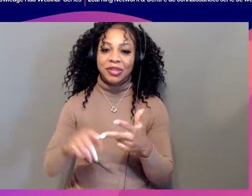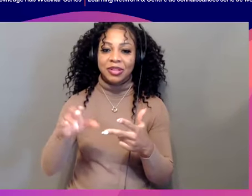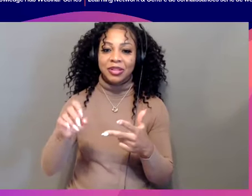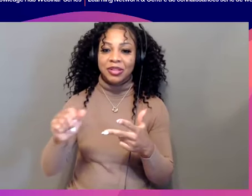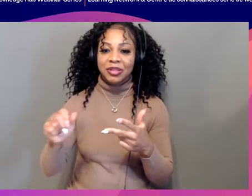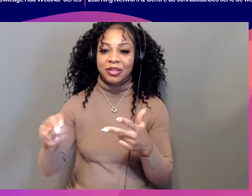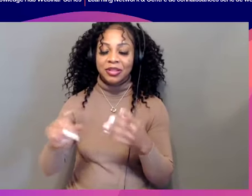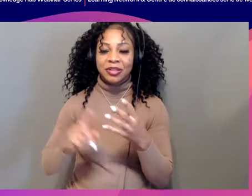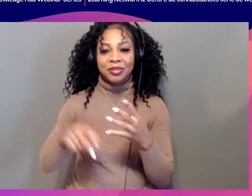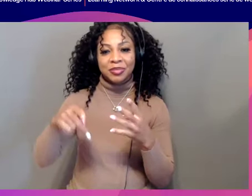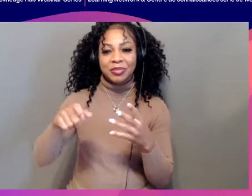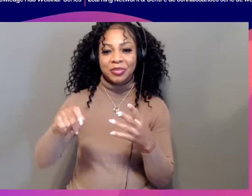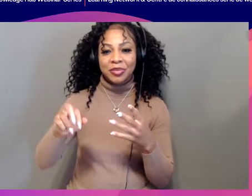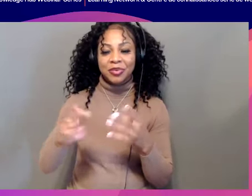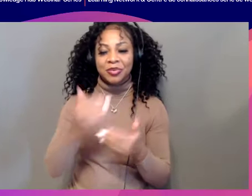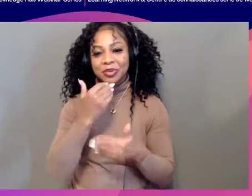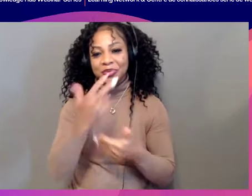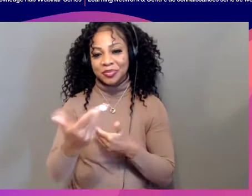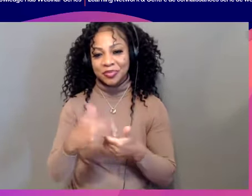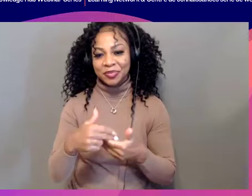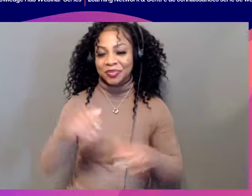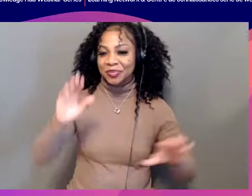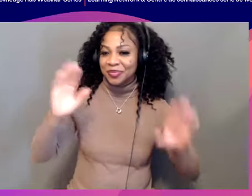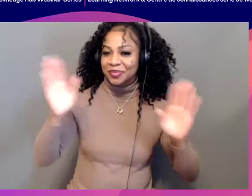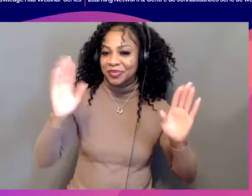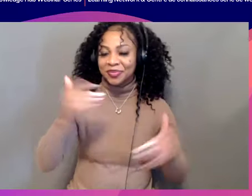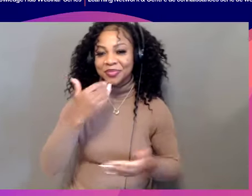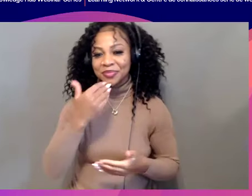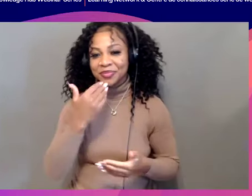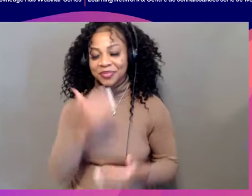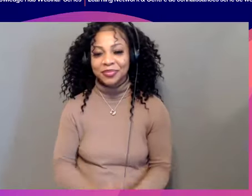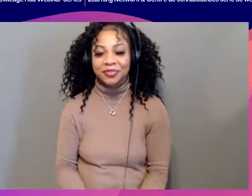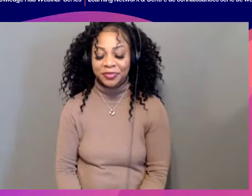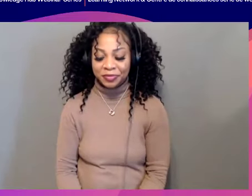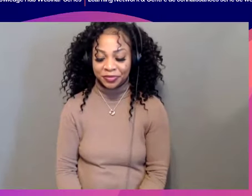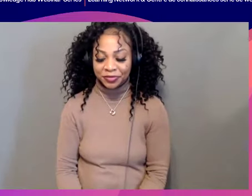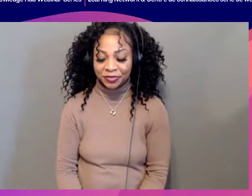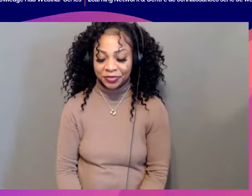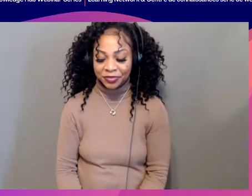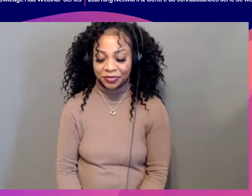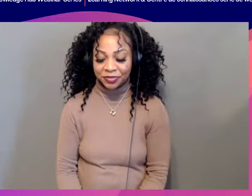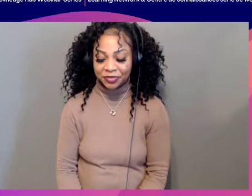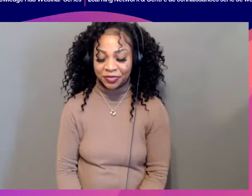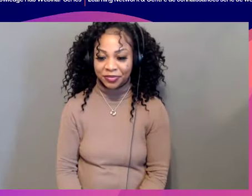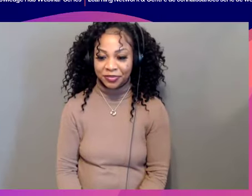Thanks for joining, everyone. Thank you, Christian. Thank you.